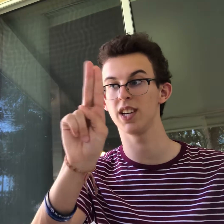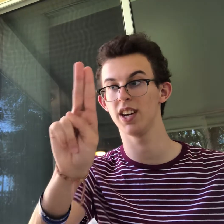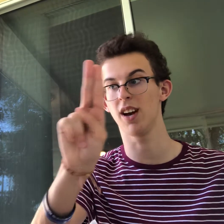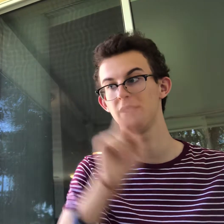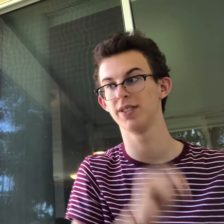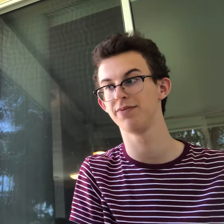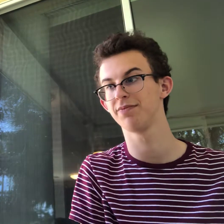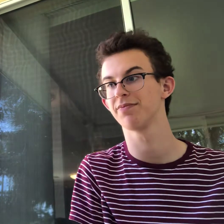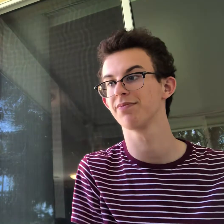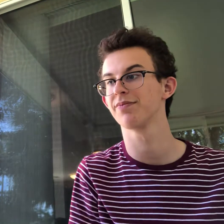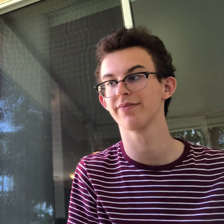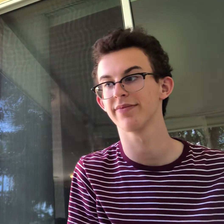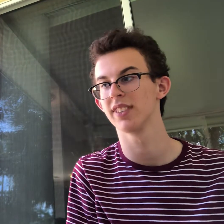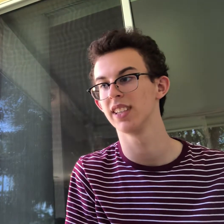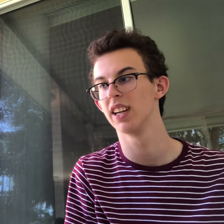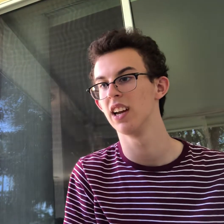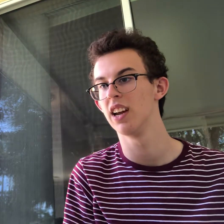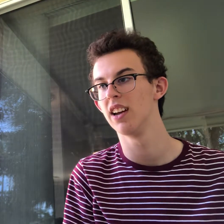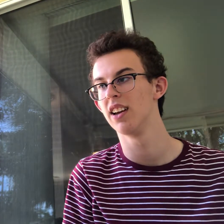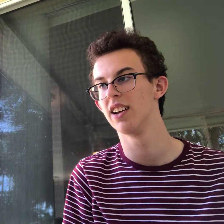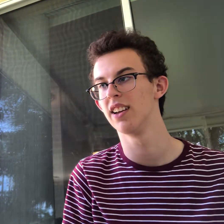up. Okay.